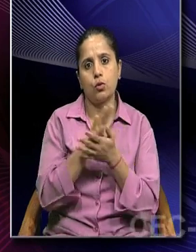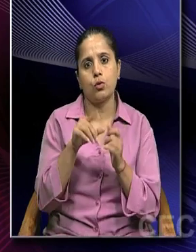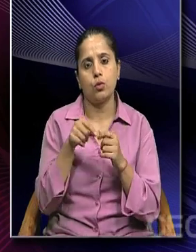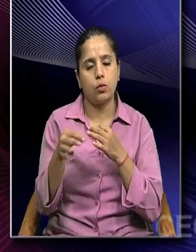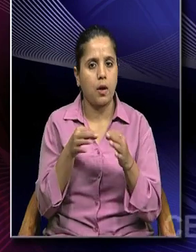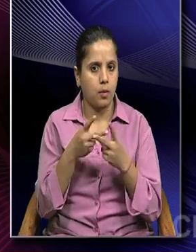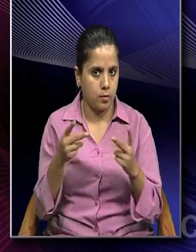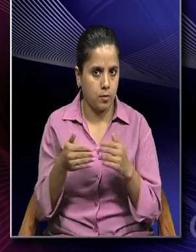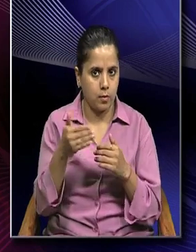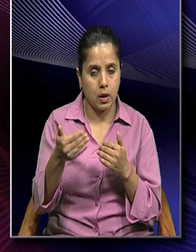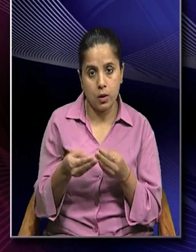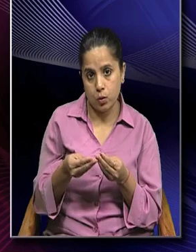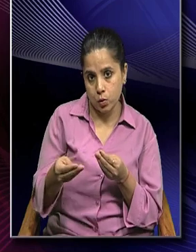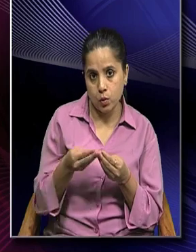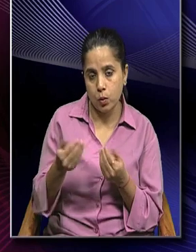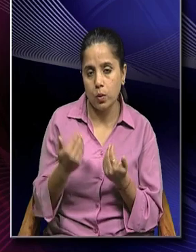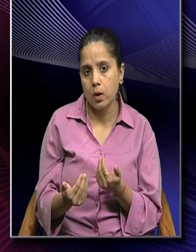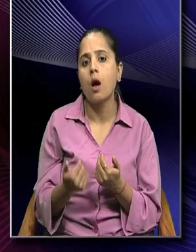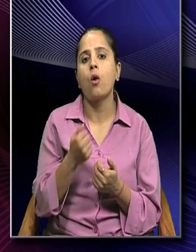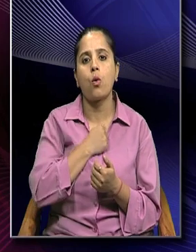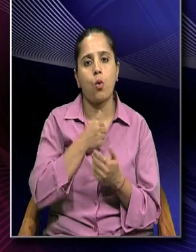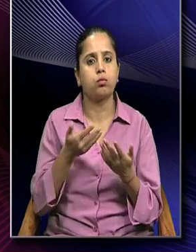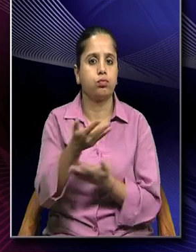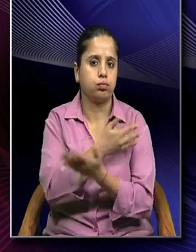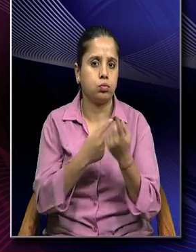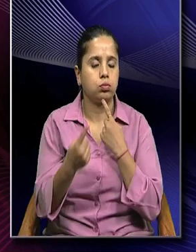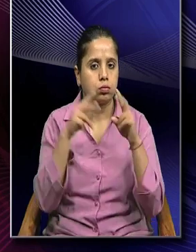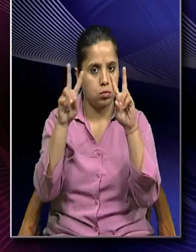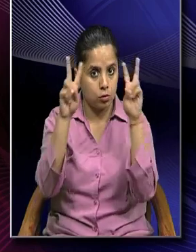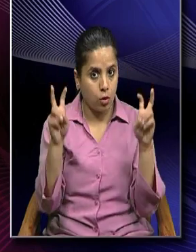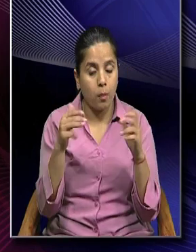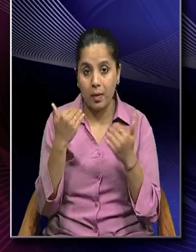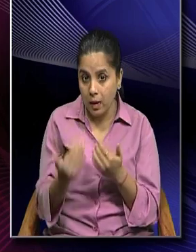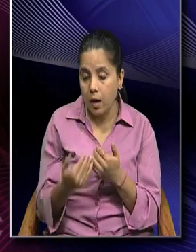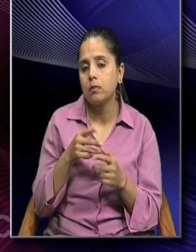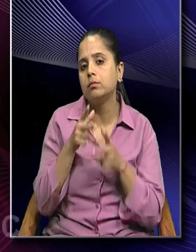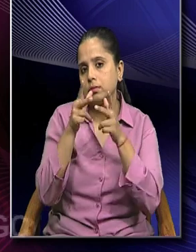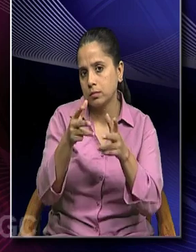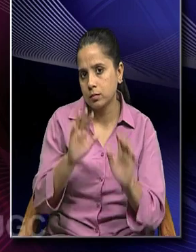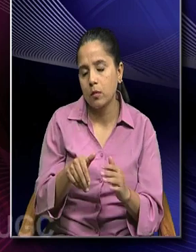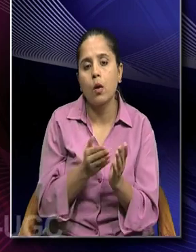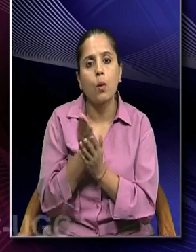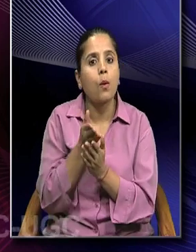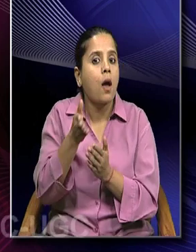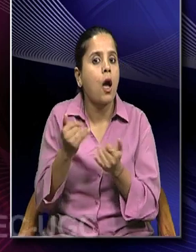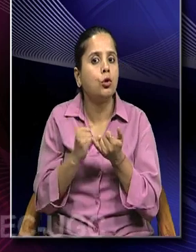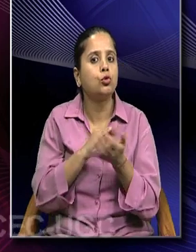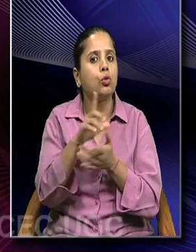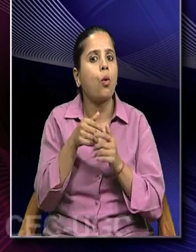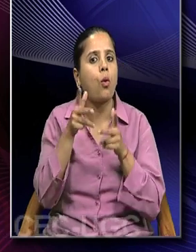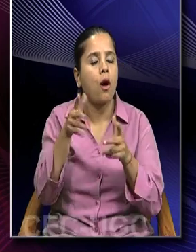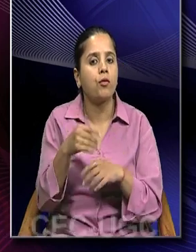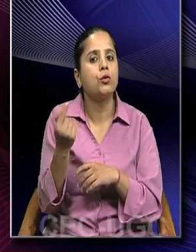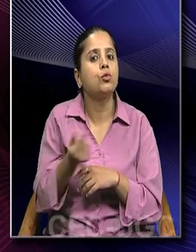in the due course of our discussion on the topic, and then I would tell you the way these shlokas are being